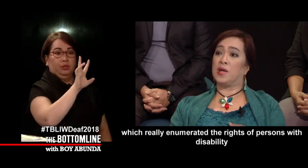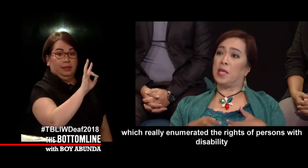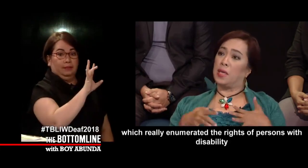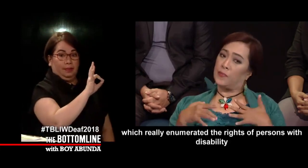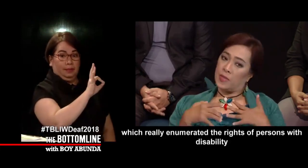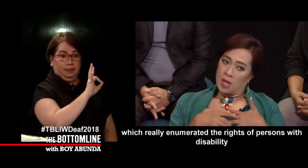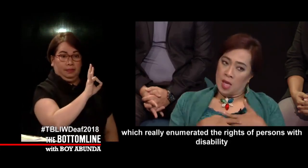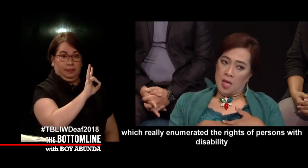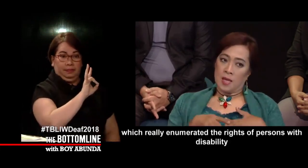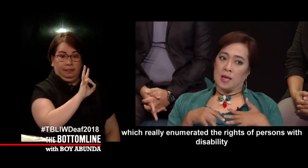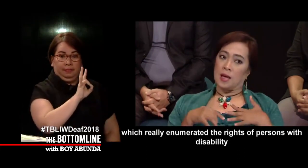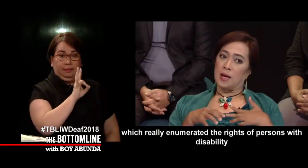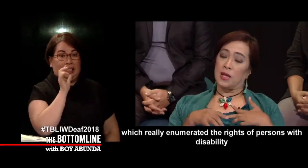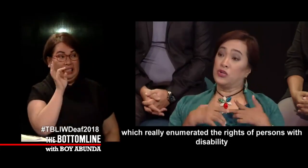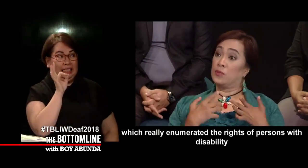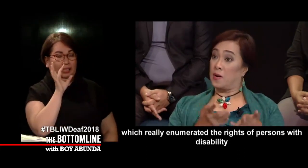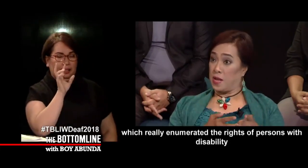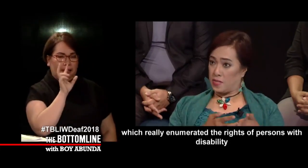which really